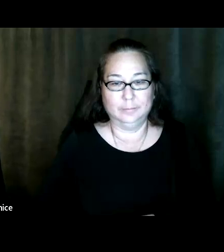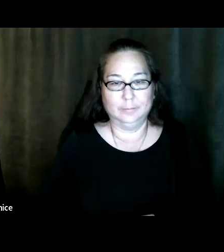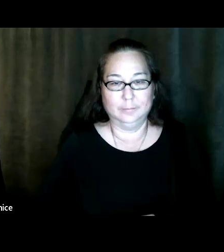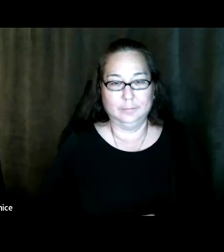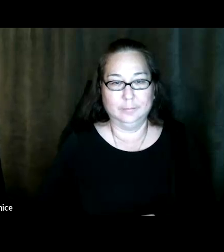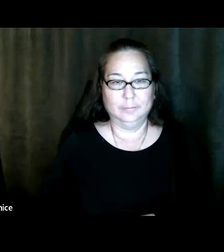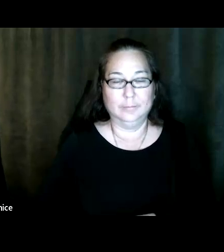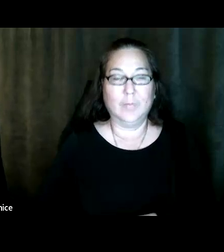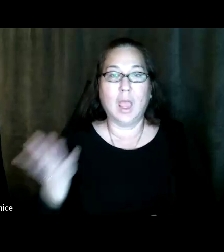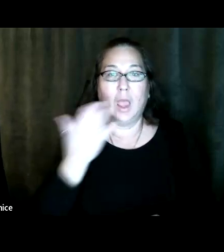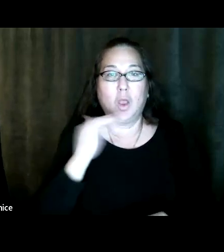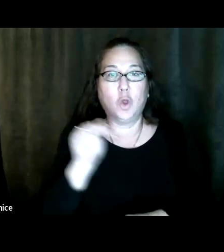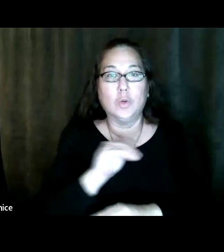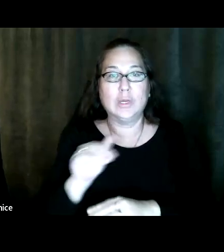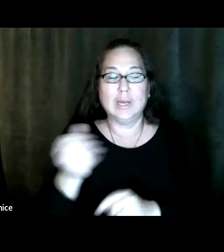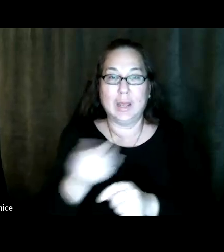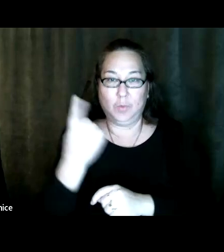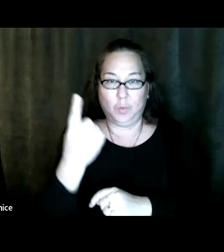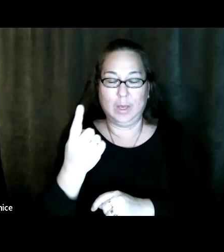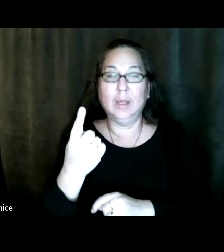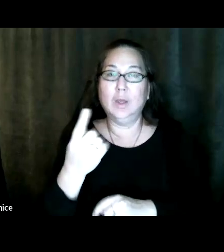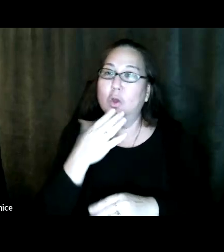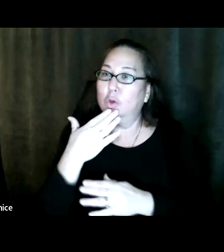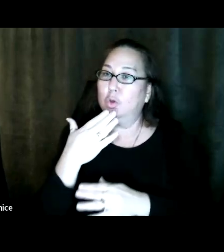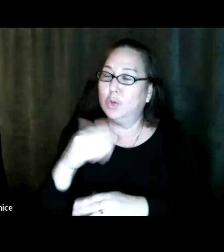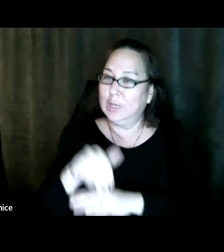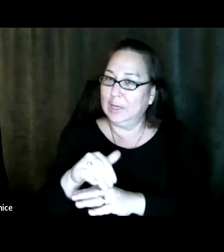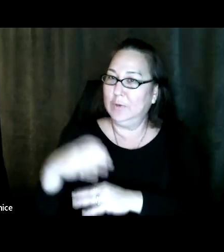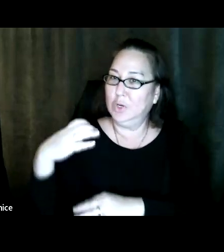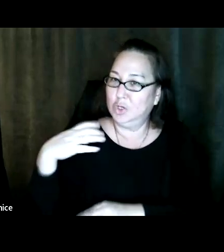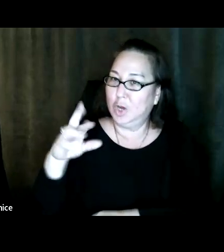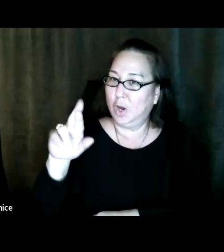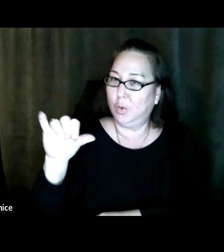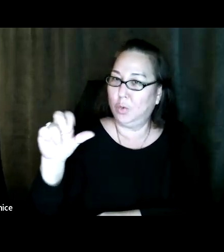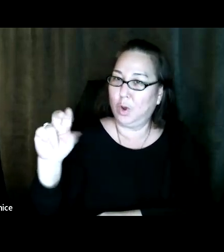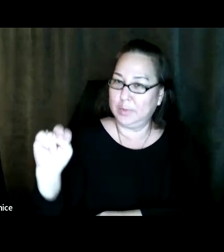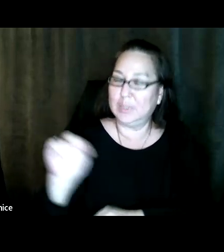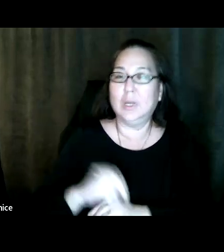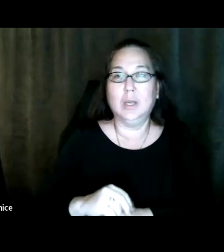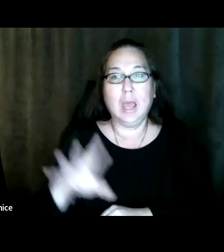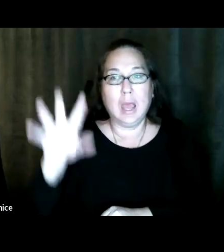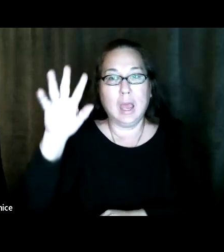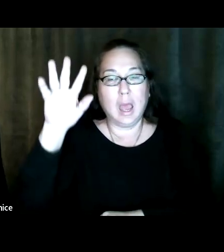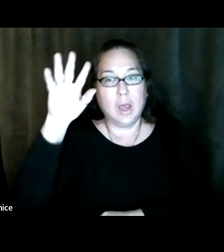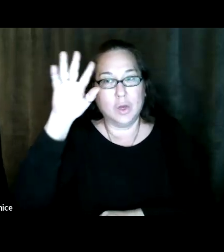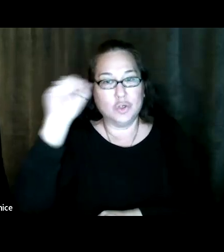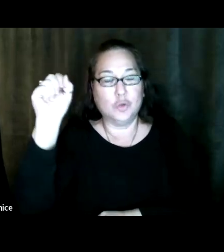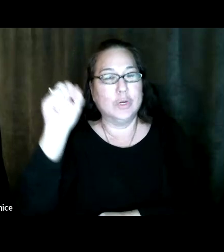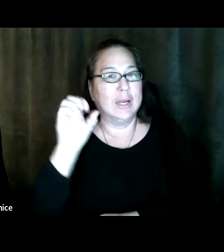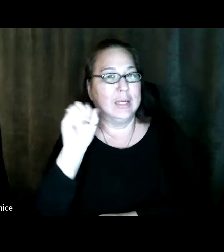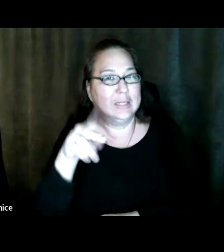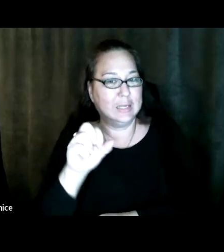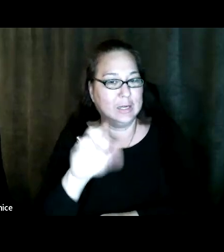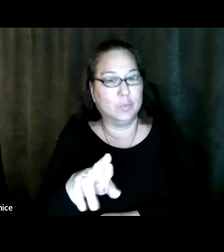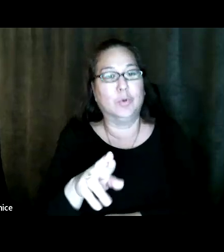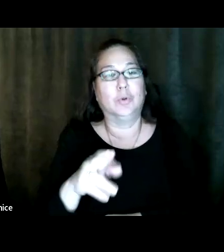Good evening, everyone. Good evening, Chair Robinson, Superintendent Skipper, and the members of the school committee. I'm here once again